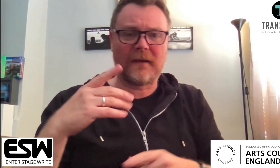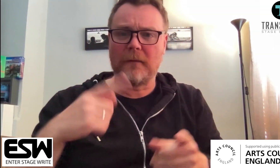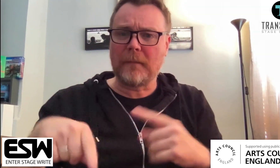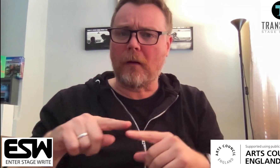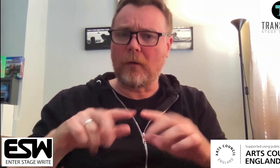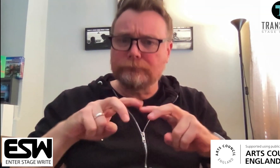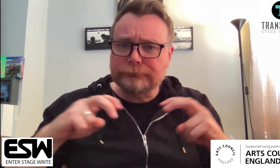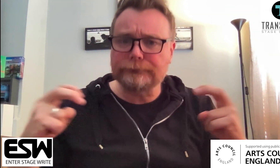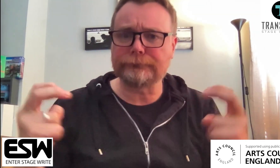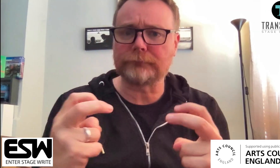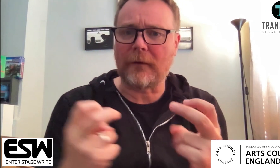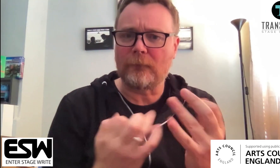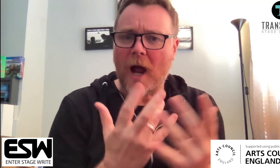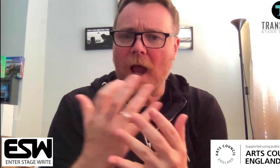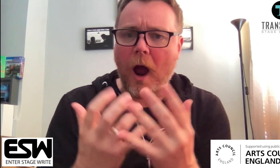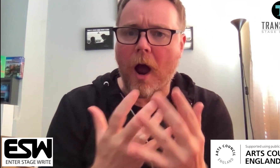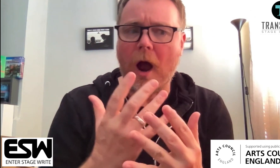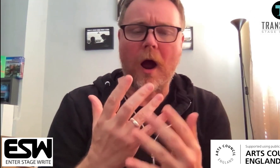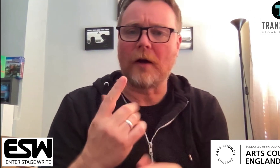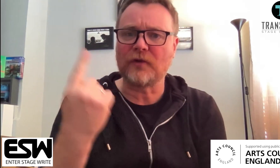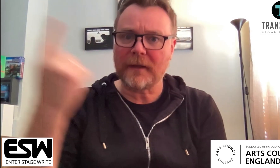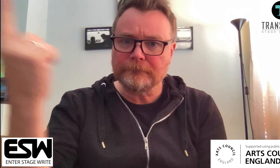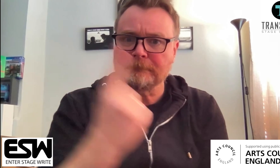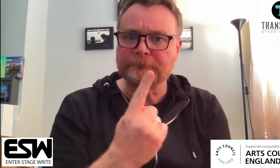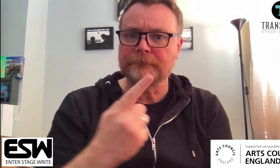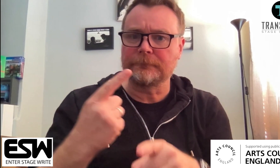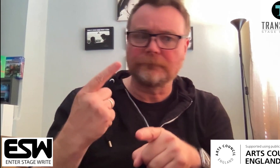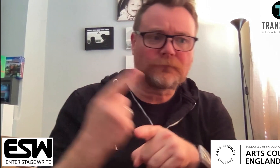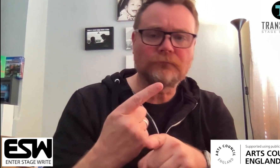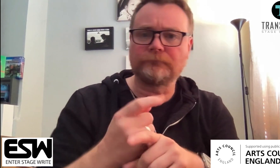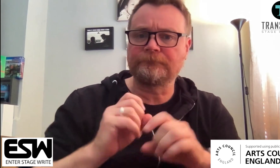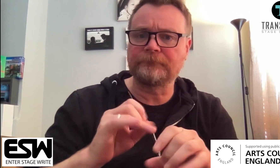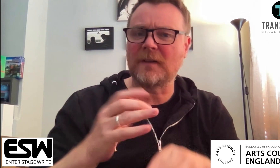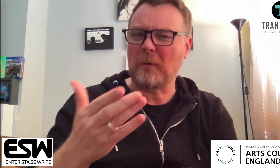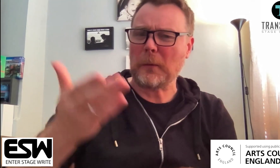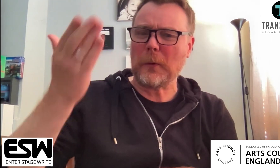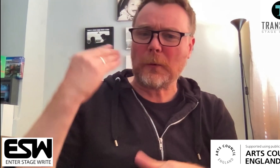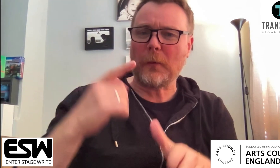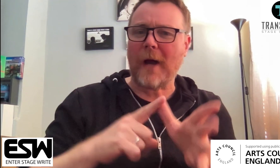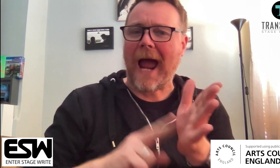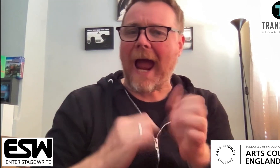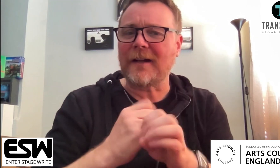history, people would sit around a campfire and someone would come in and they'd tell a tale. Even back as far as